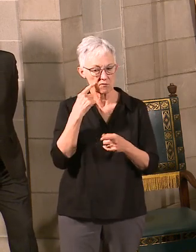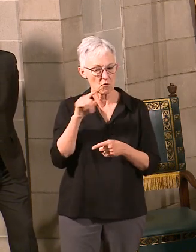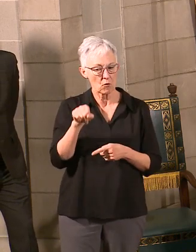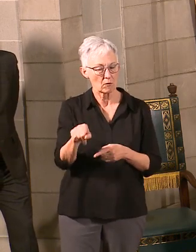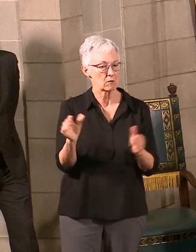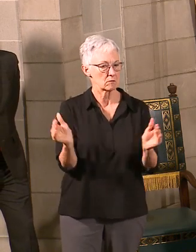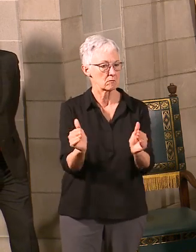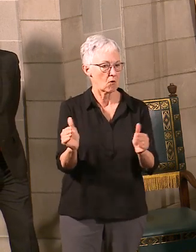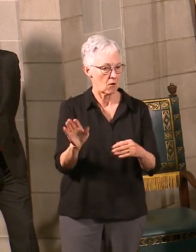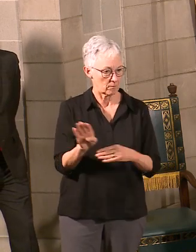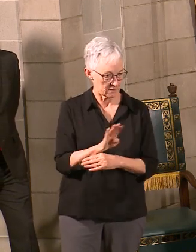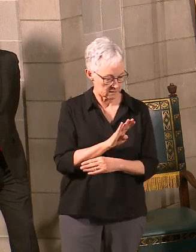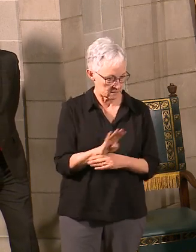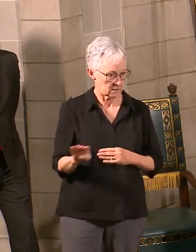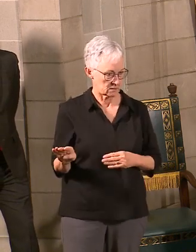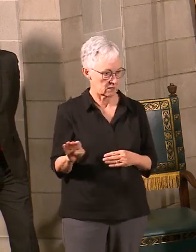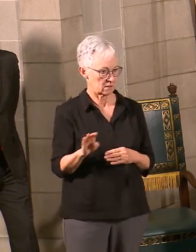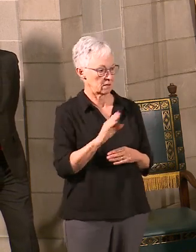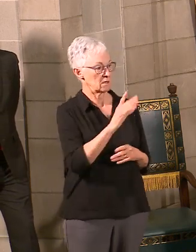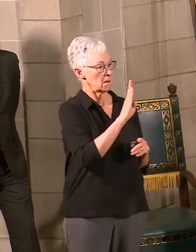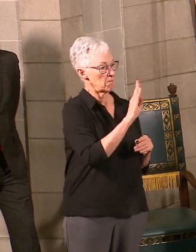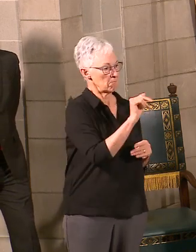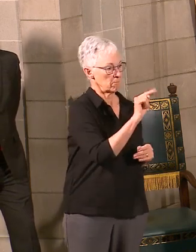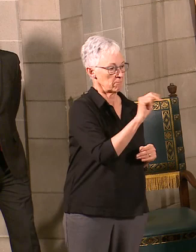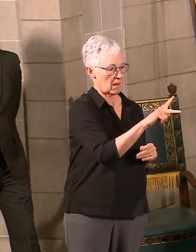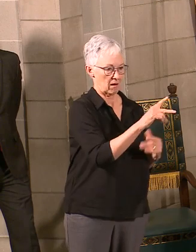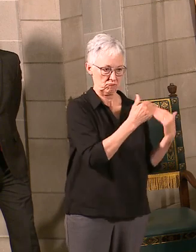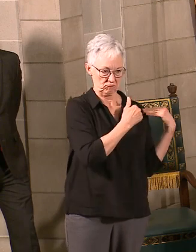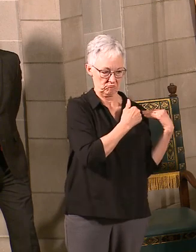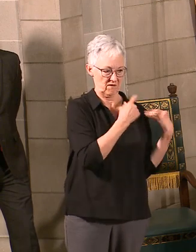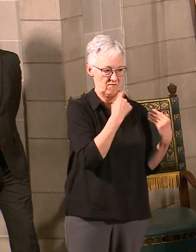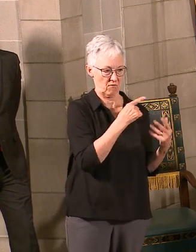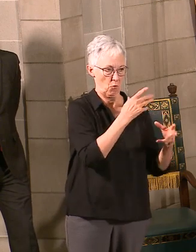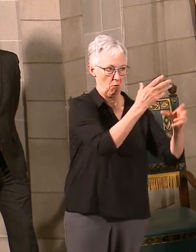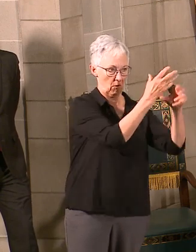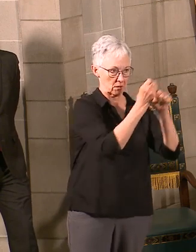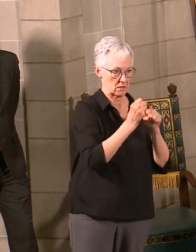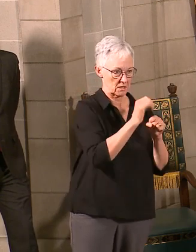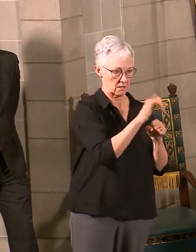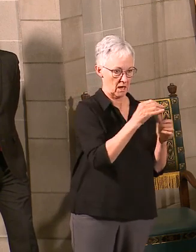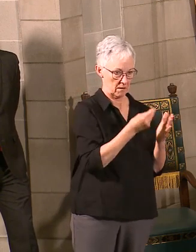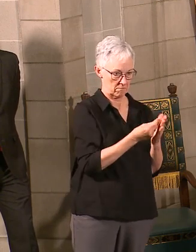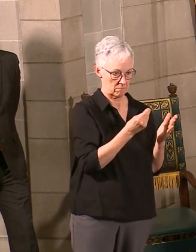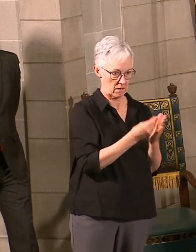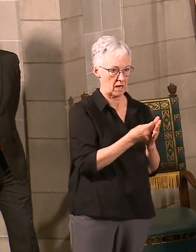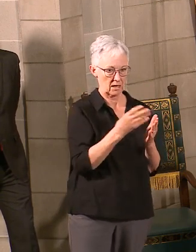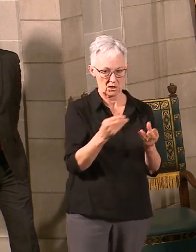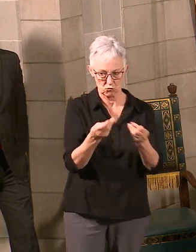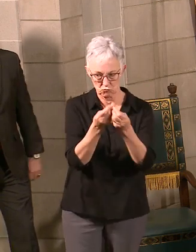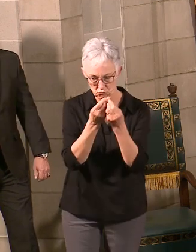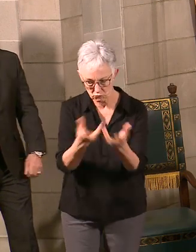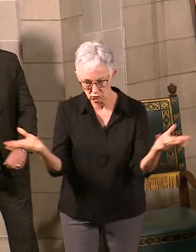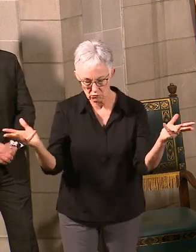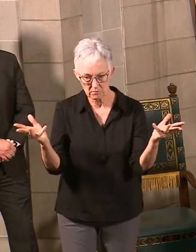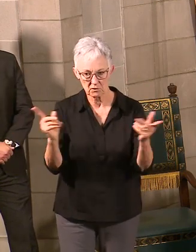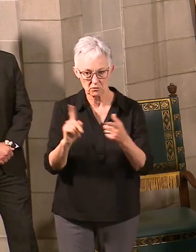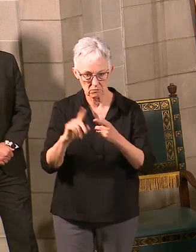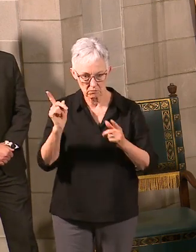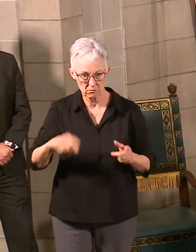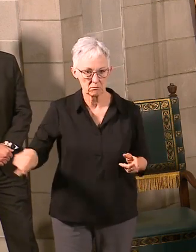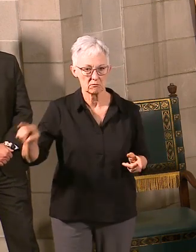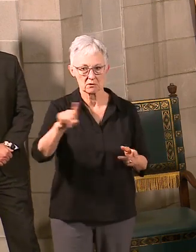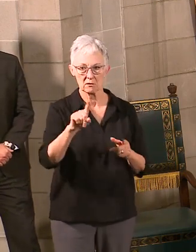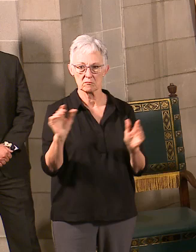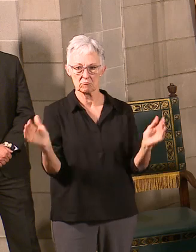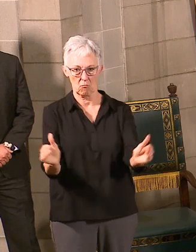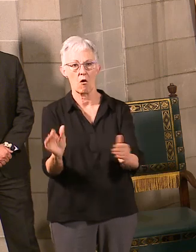administered through banks and the Small Business Administration, and it was a program that was very well subscribed. I mean, we had